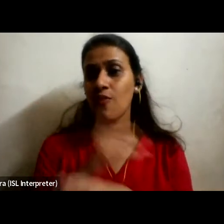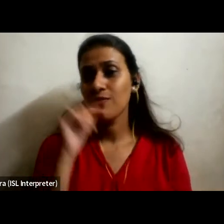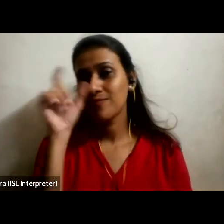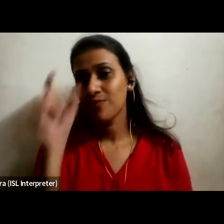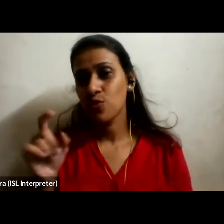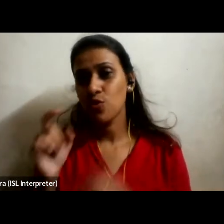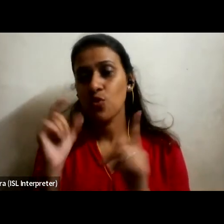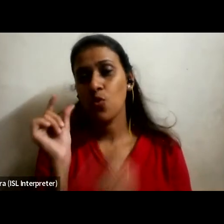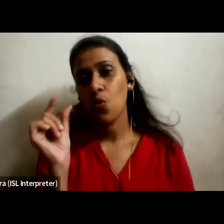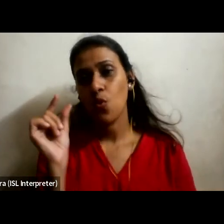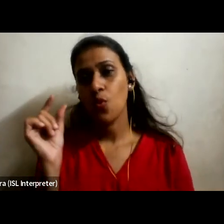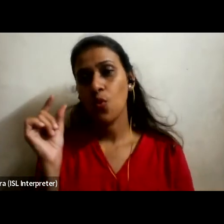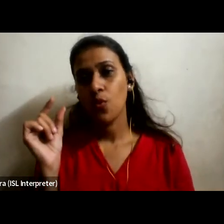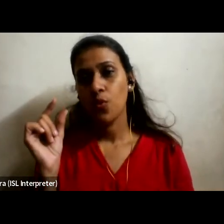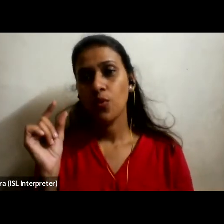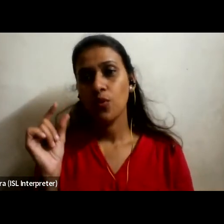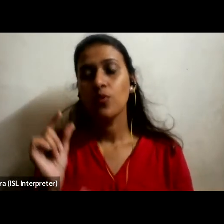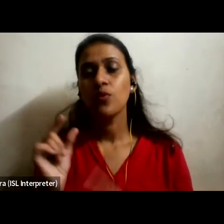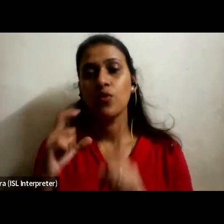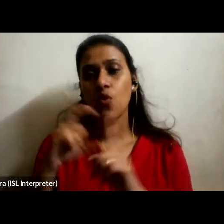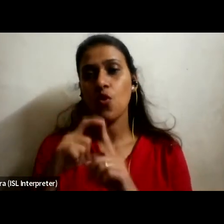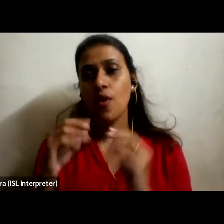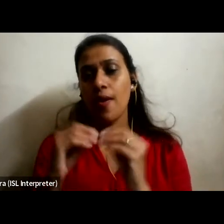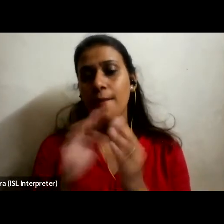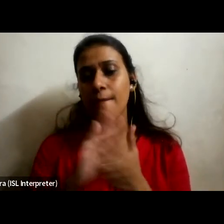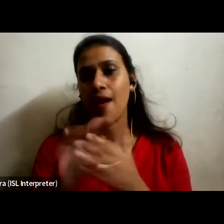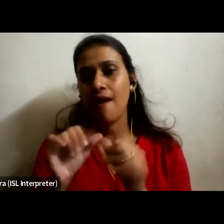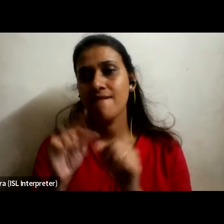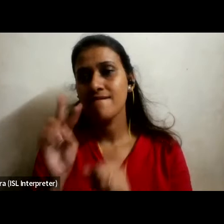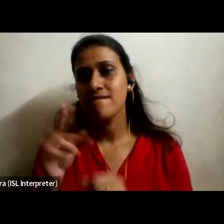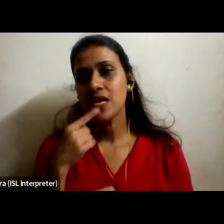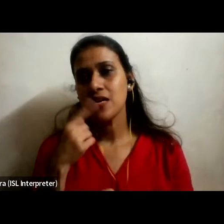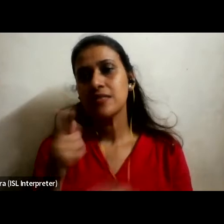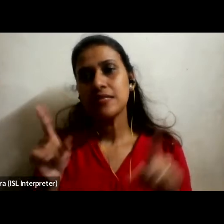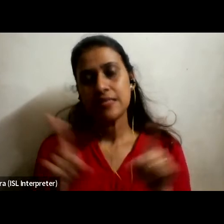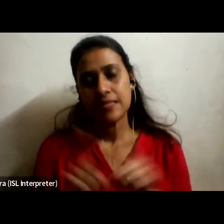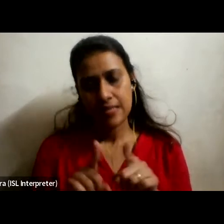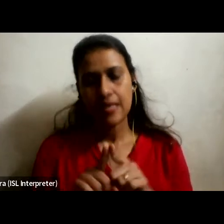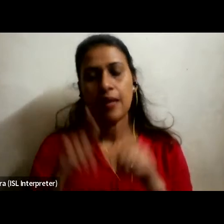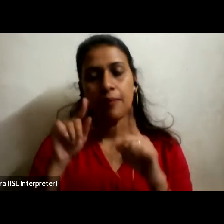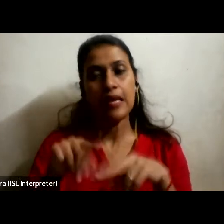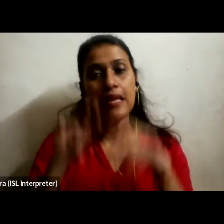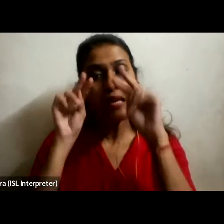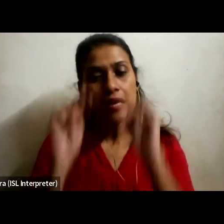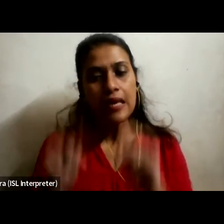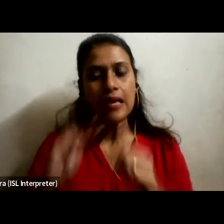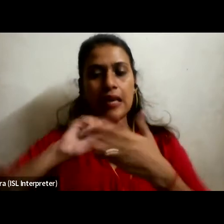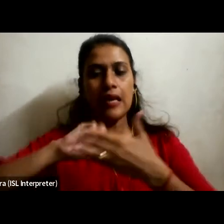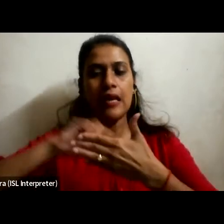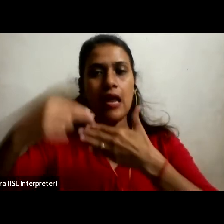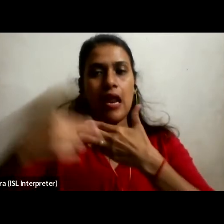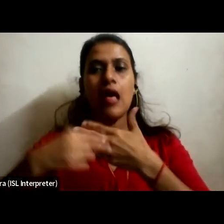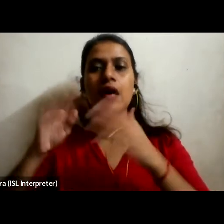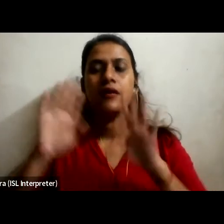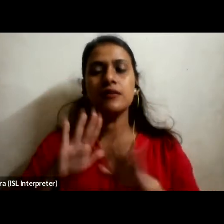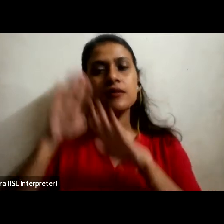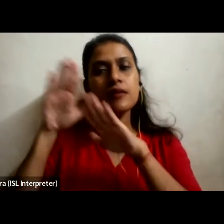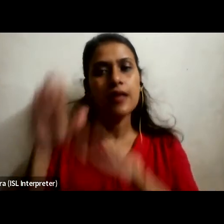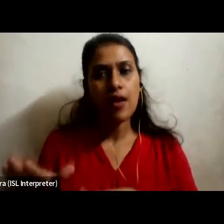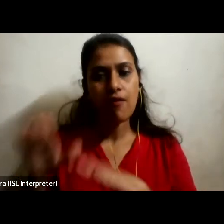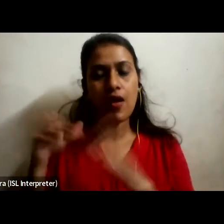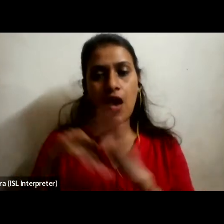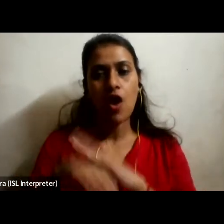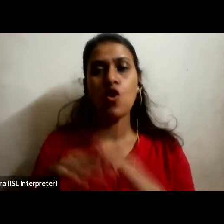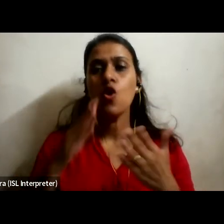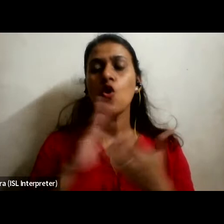the Hague District Court had relied on the principle of transparency, which and used the European Court of Human